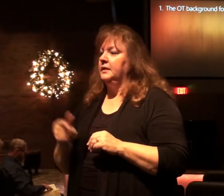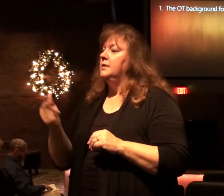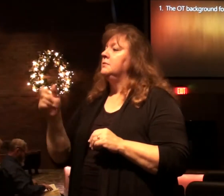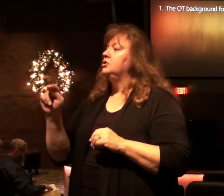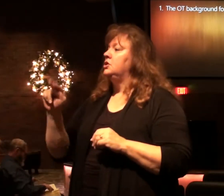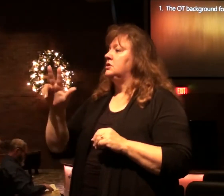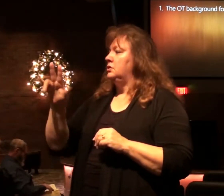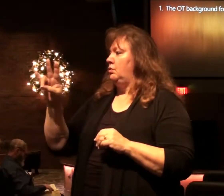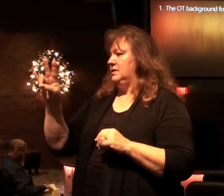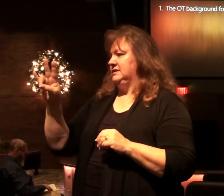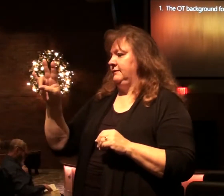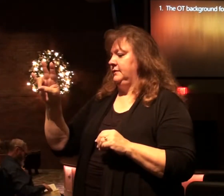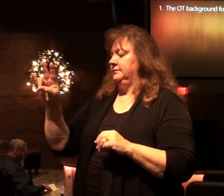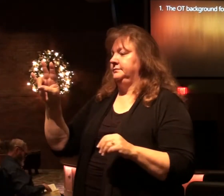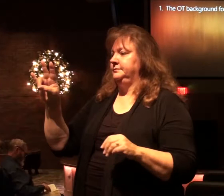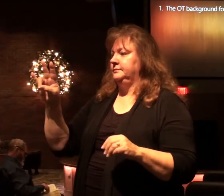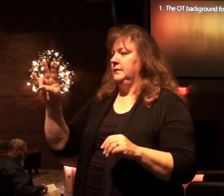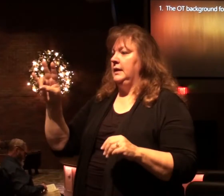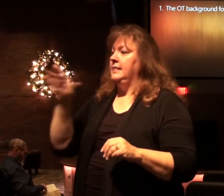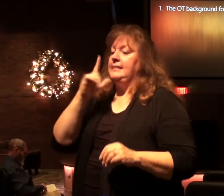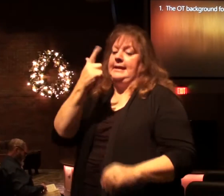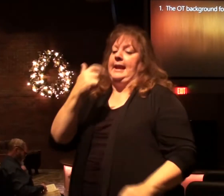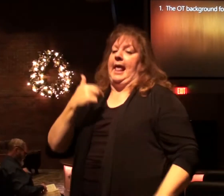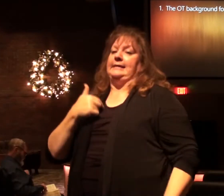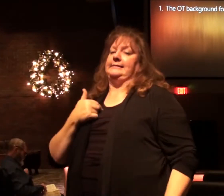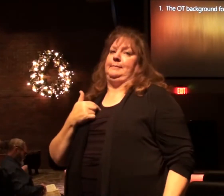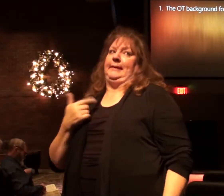Genesis 37, of course they didn't consult me.